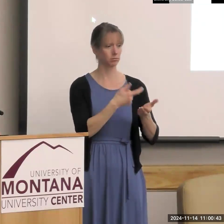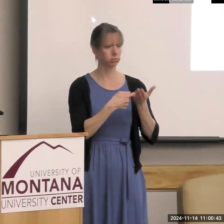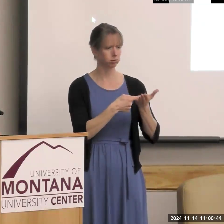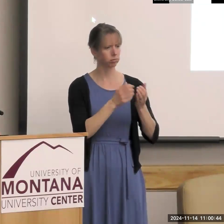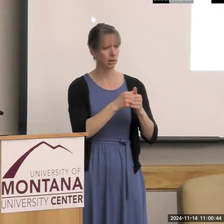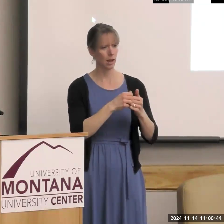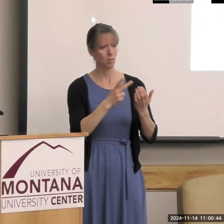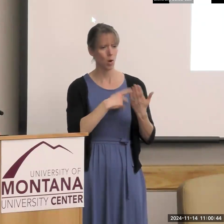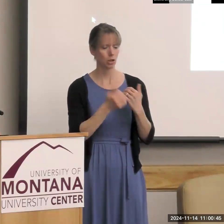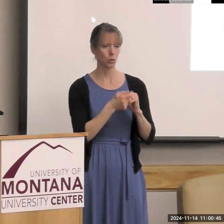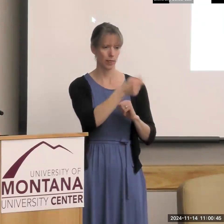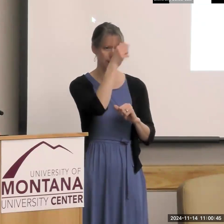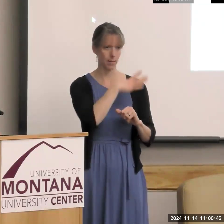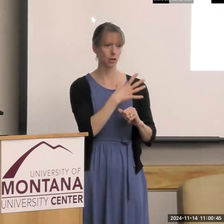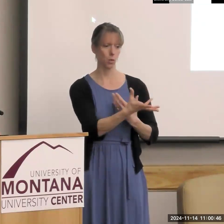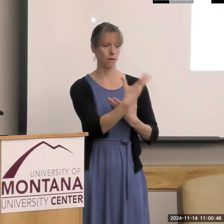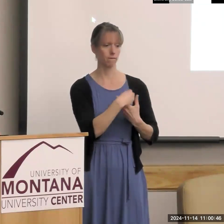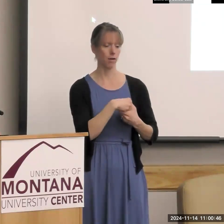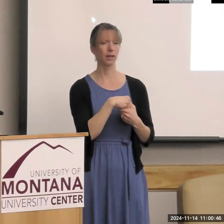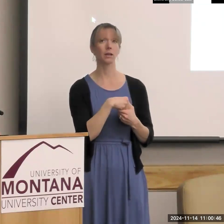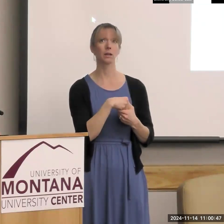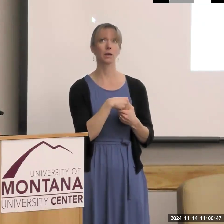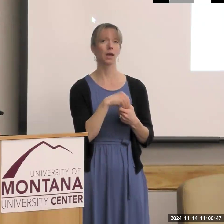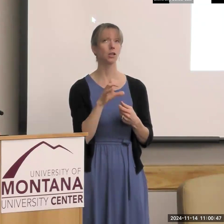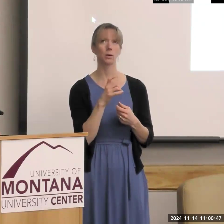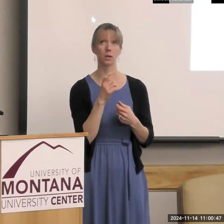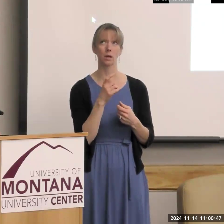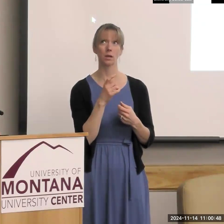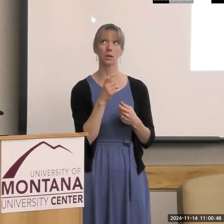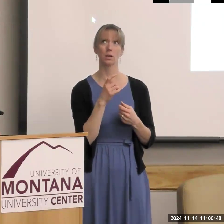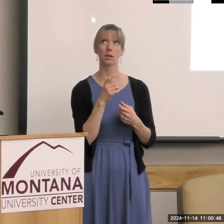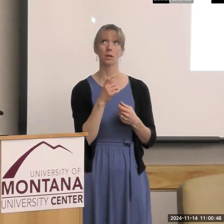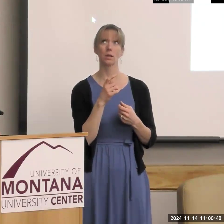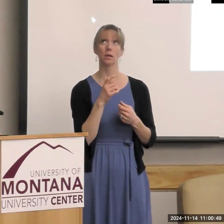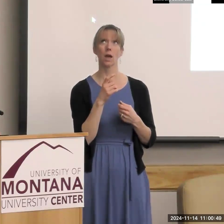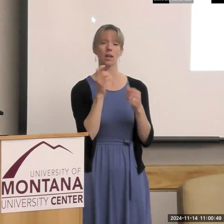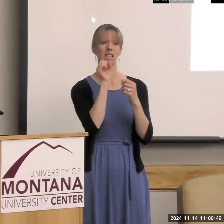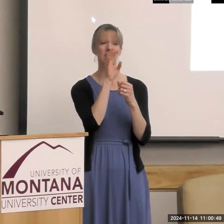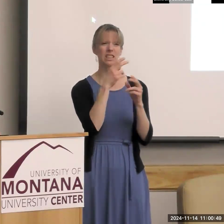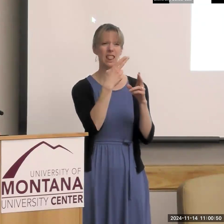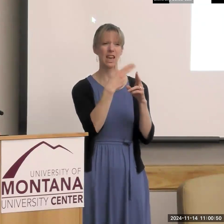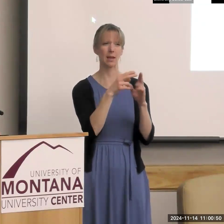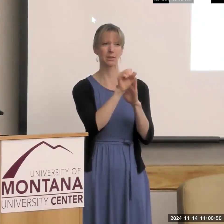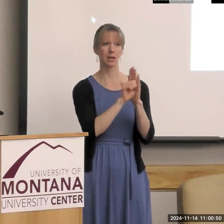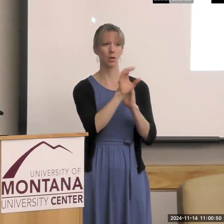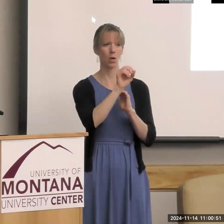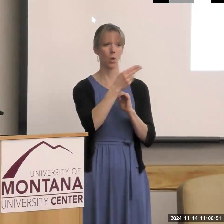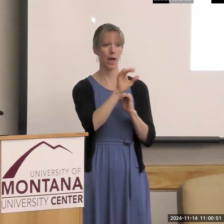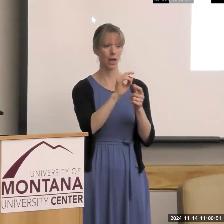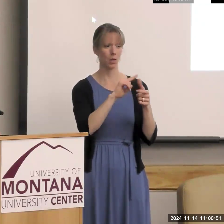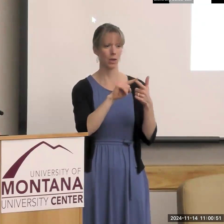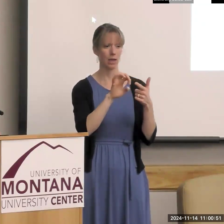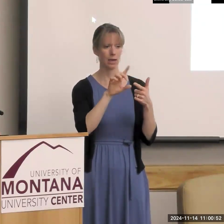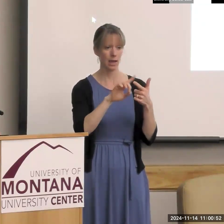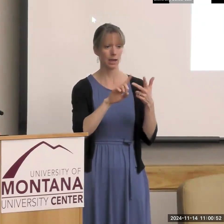project. So we're involving, and I always do this. I say I was going to list the name of the states: Ohio, Indiana, Illinois,